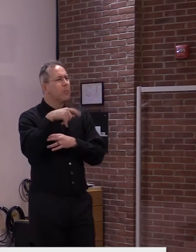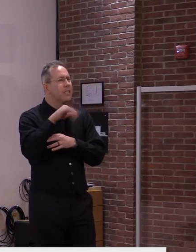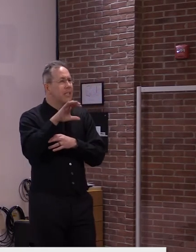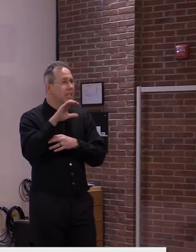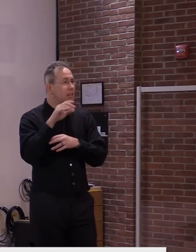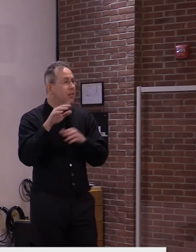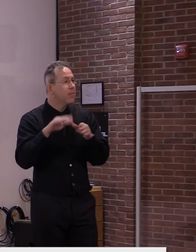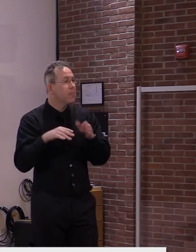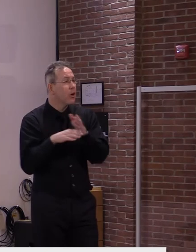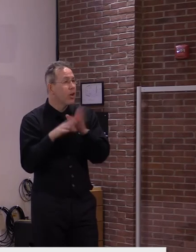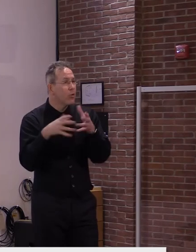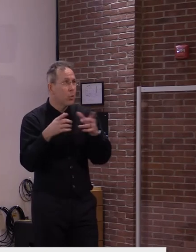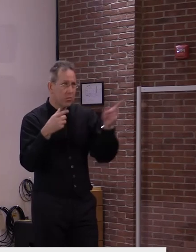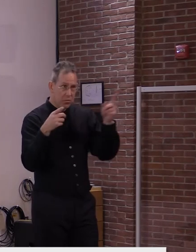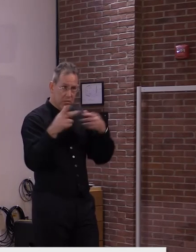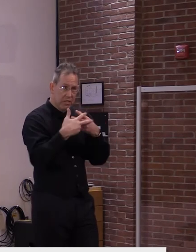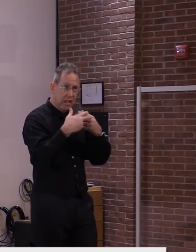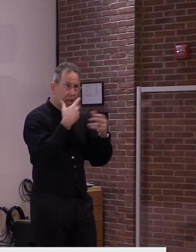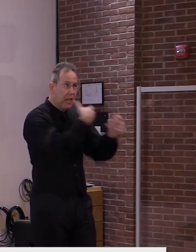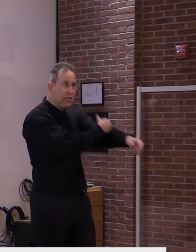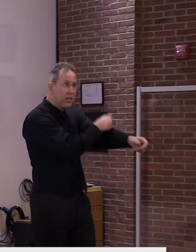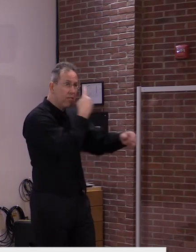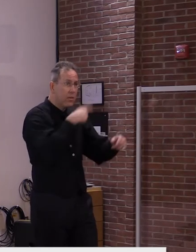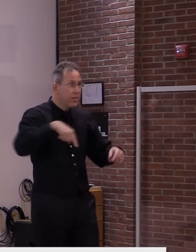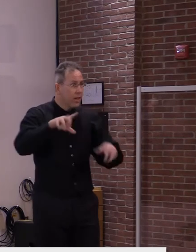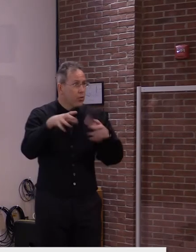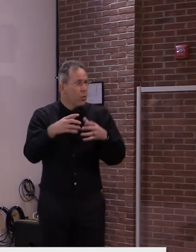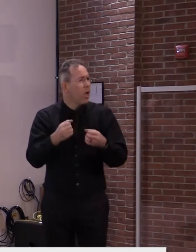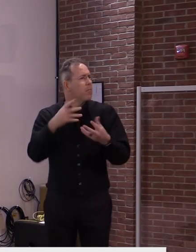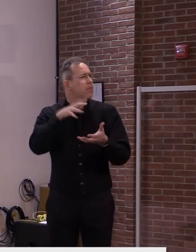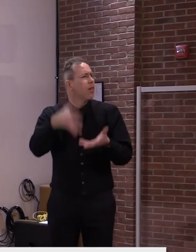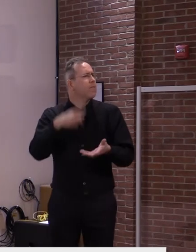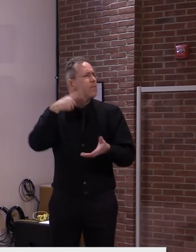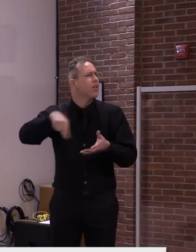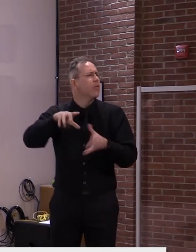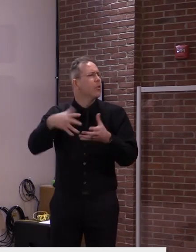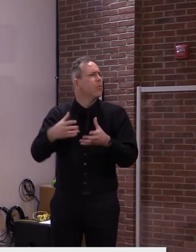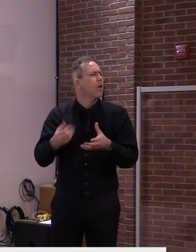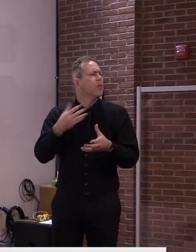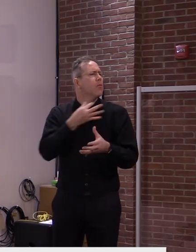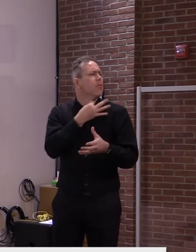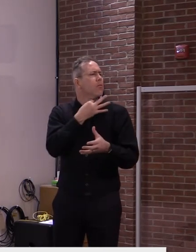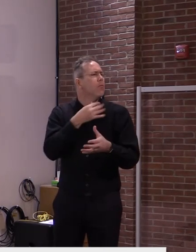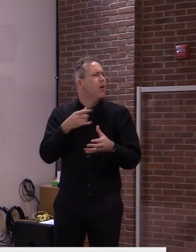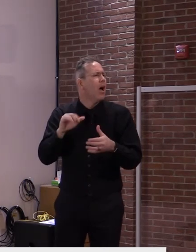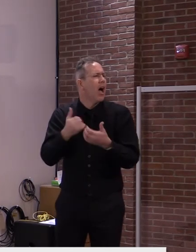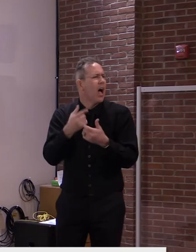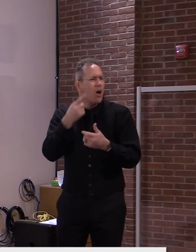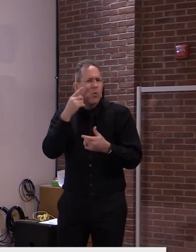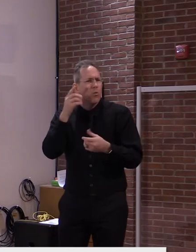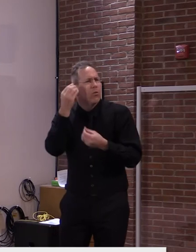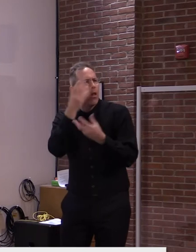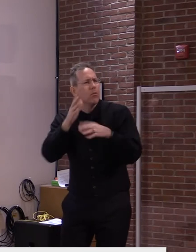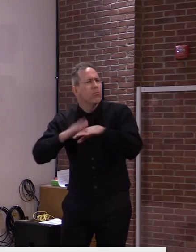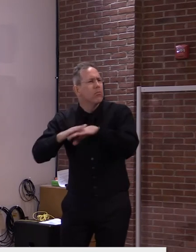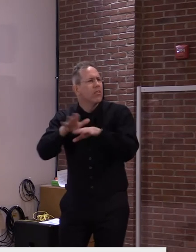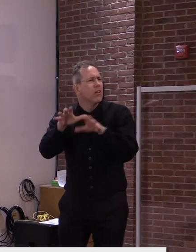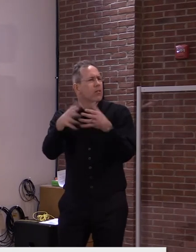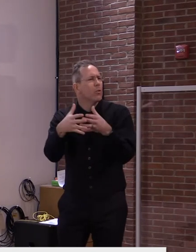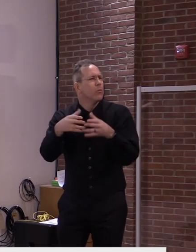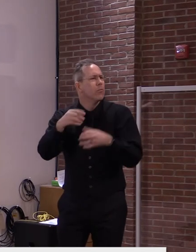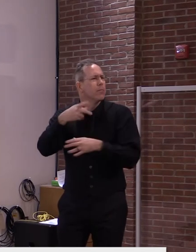for those? And how are you going to notify them and set up some kind of sign-up